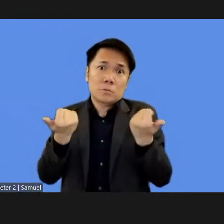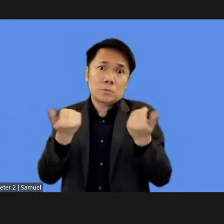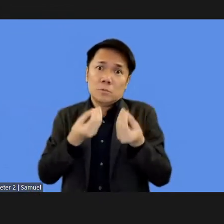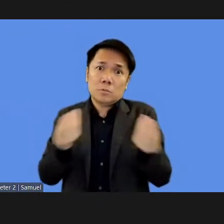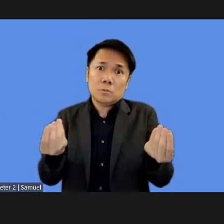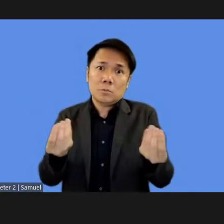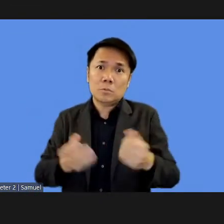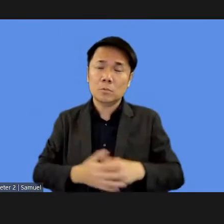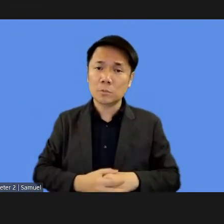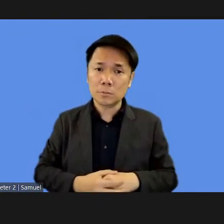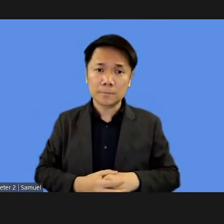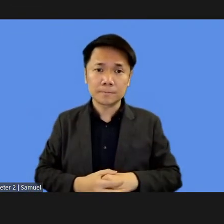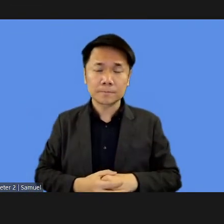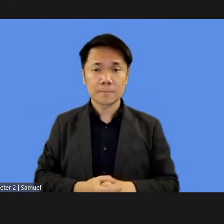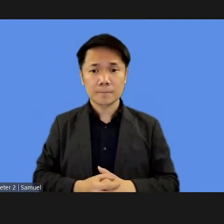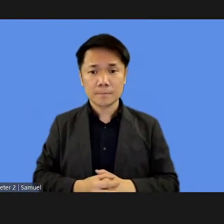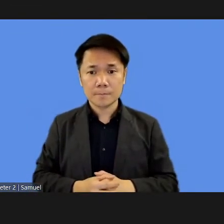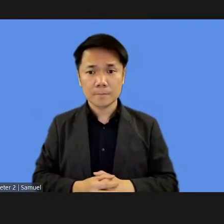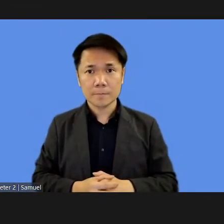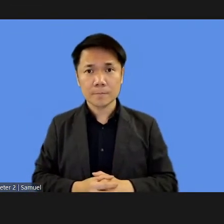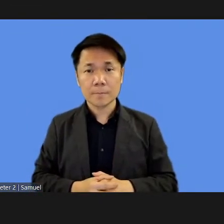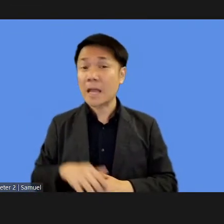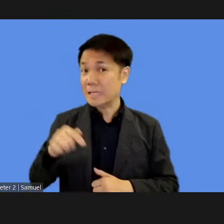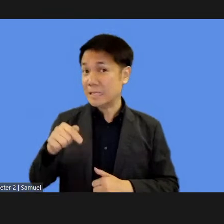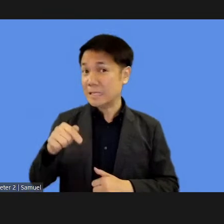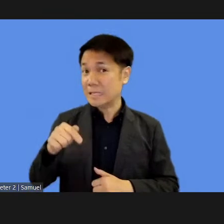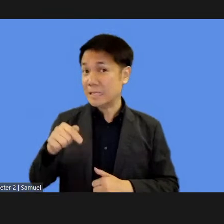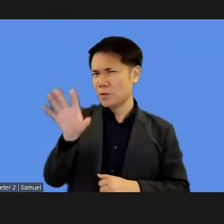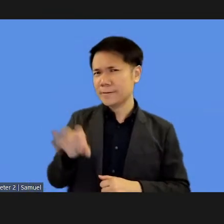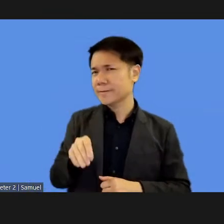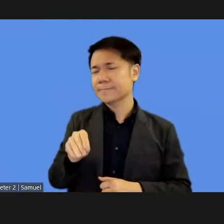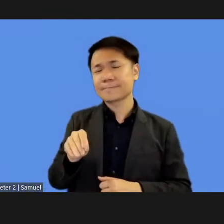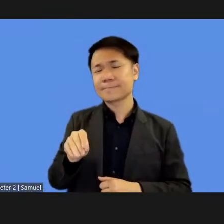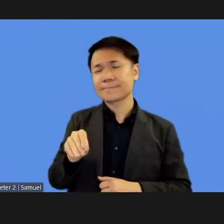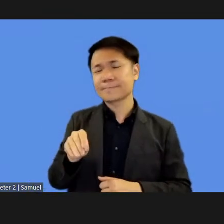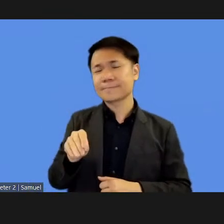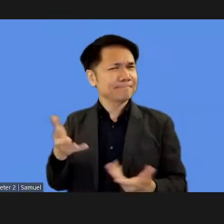knowledge, the continent lacks